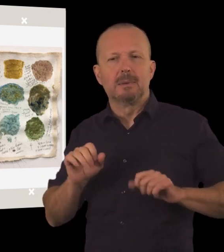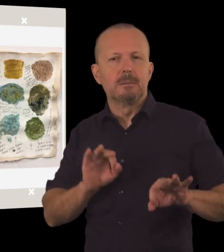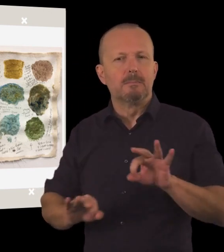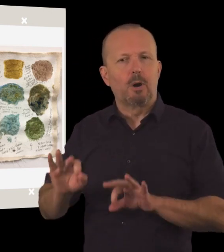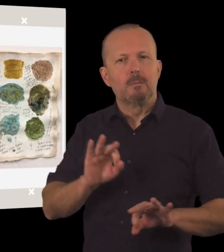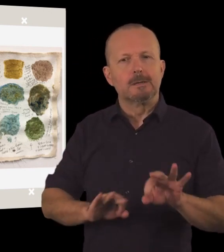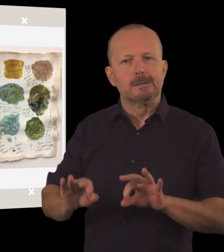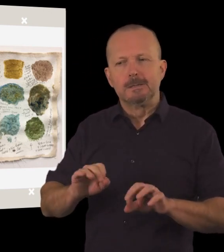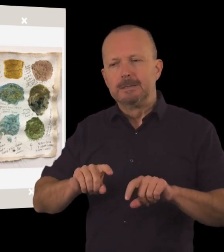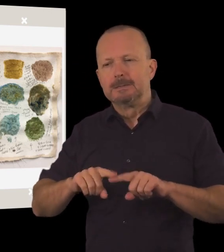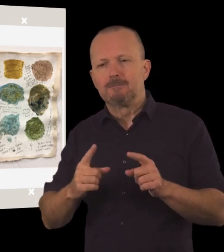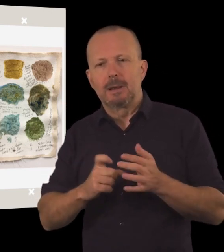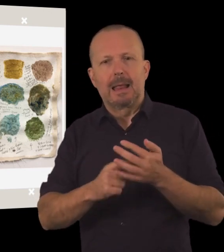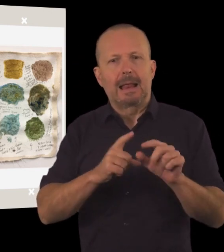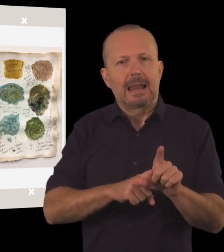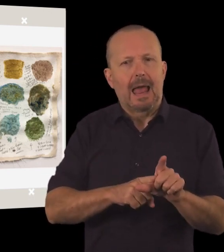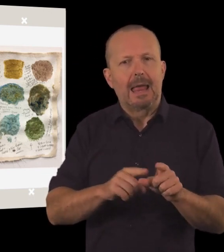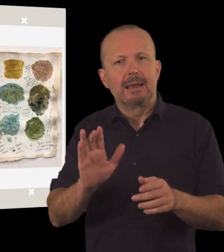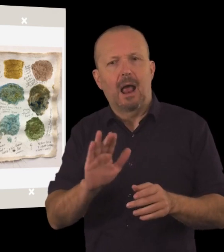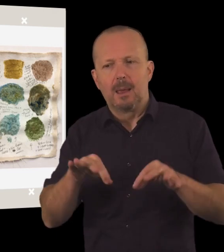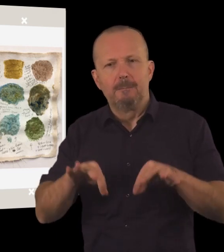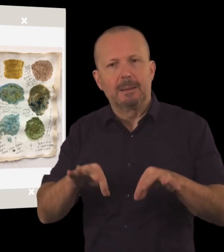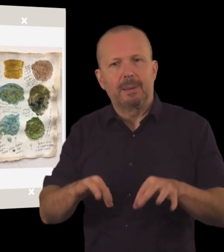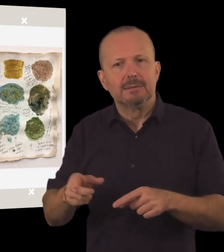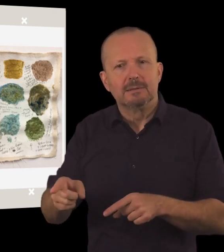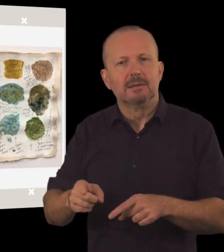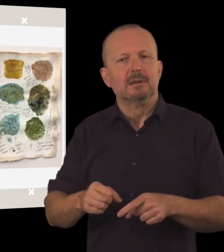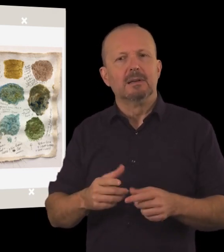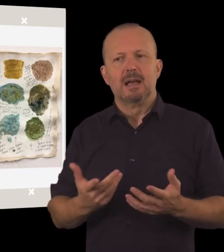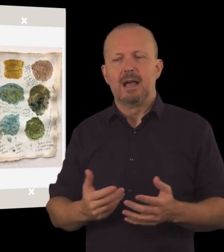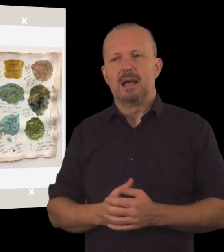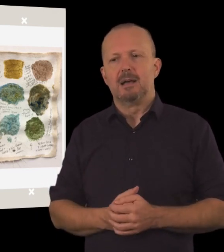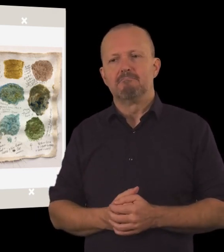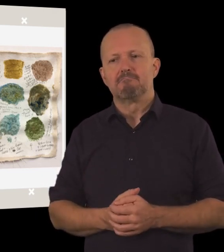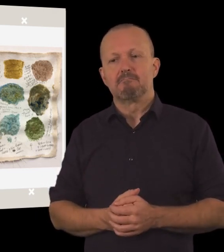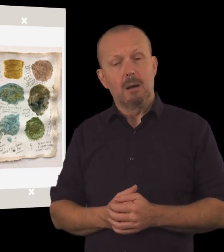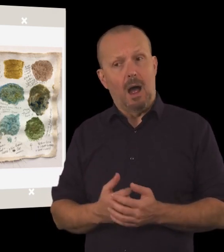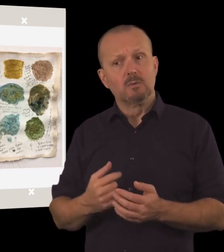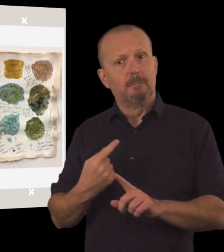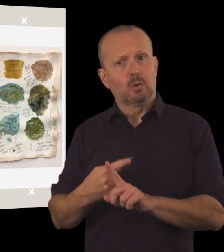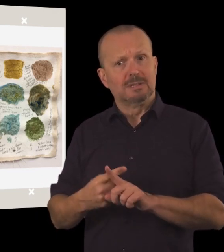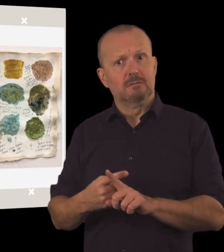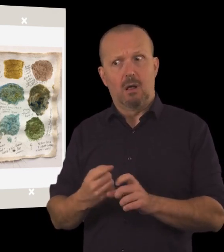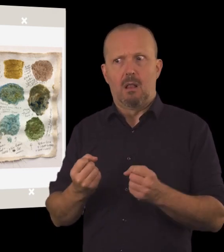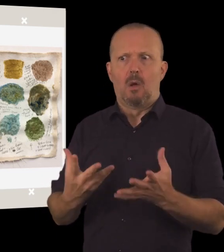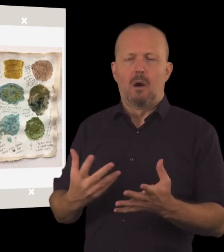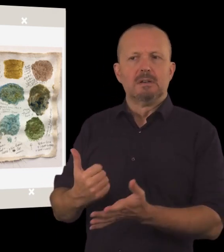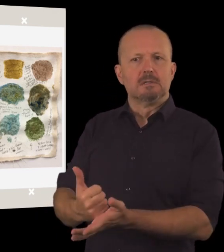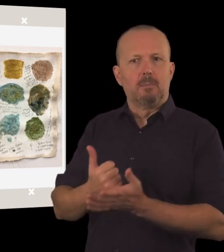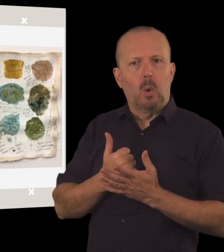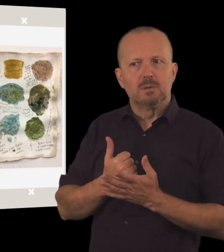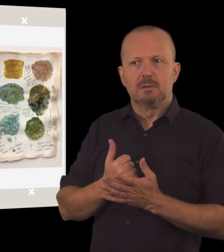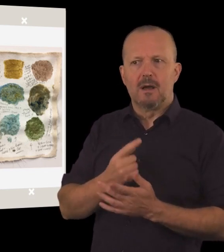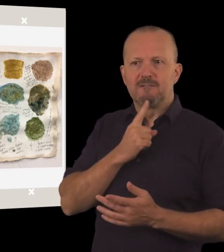that I was doing in art school with different clay pigmentations. I was critiqued and I received lots of feedback